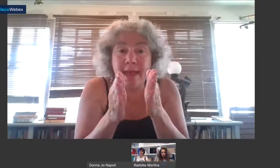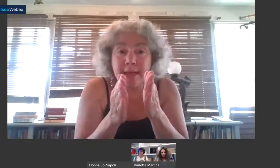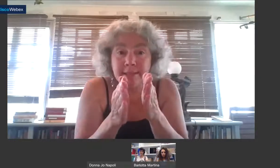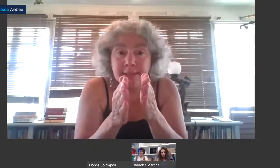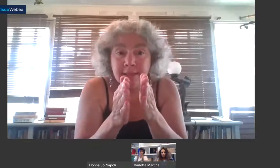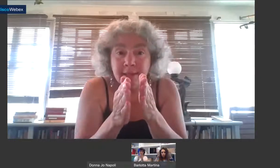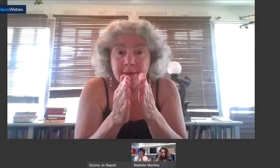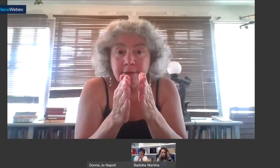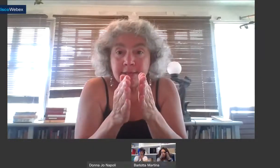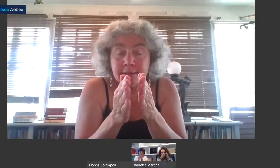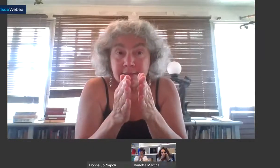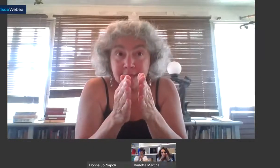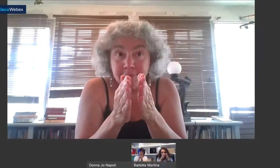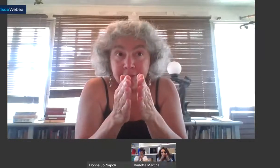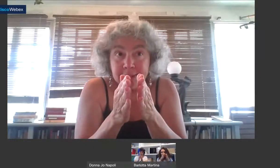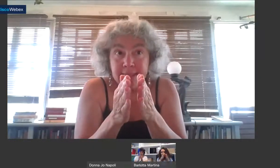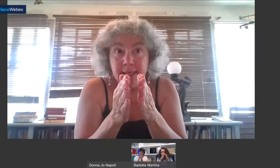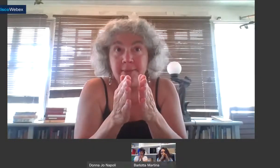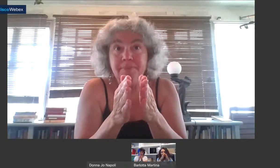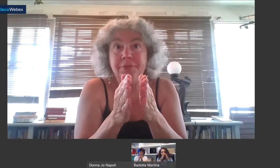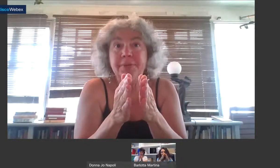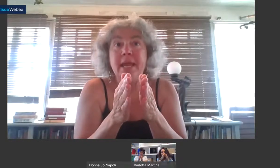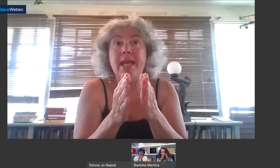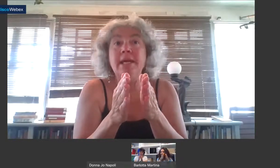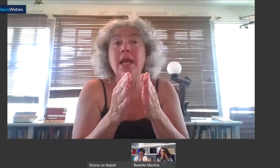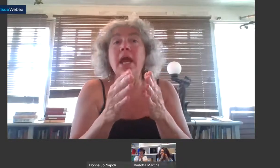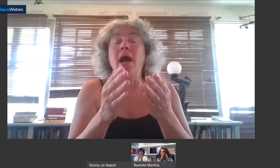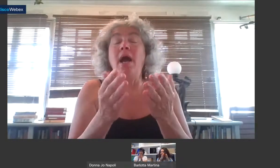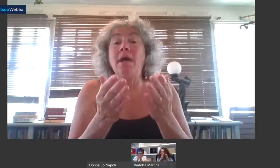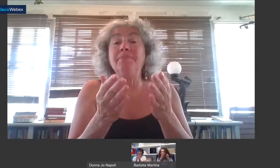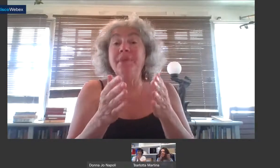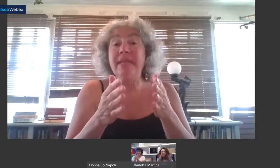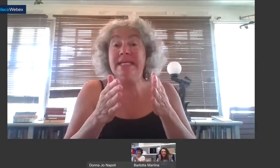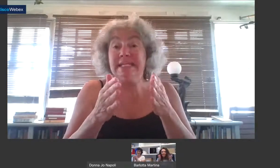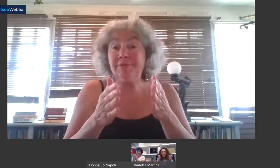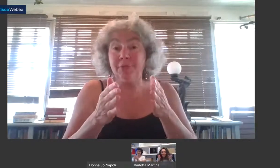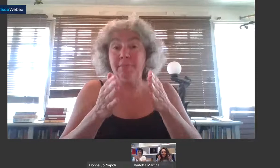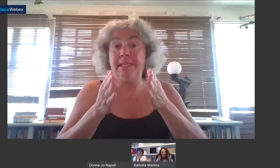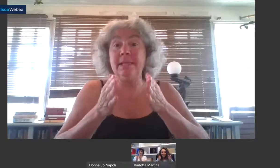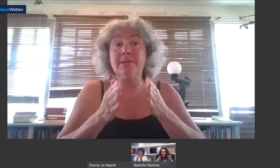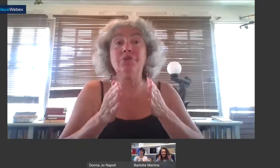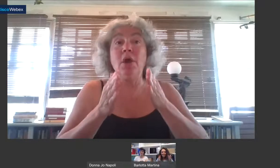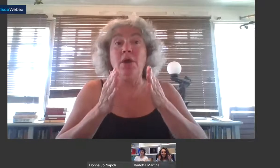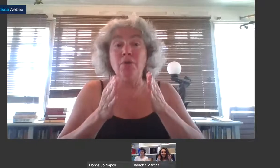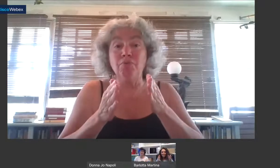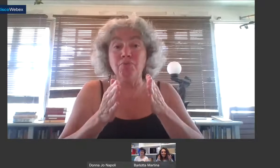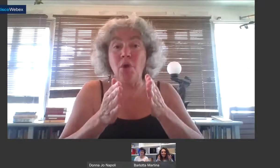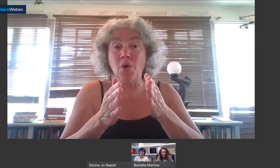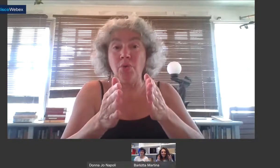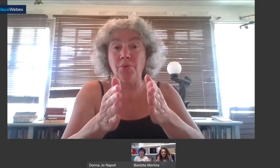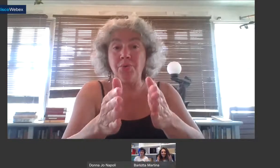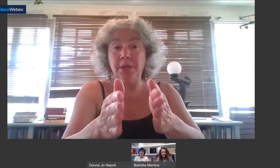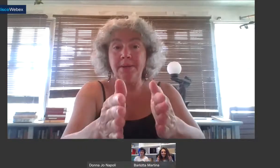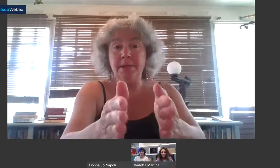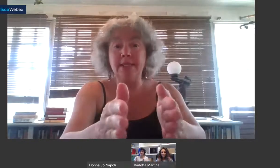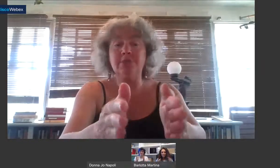that. That's a sign for little. Okay. They differ because road is